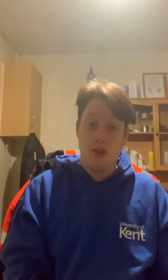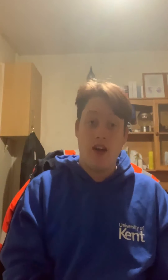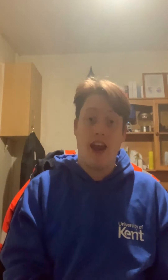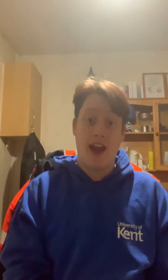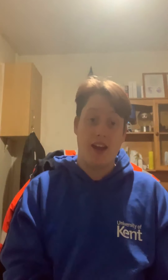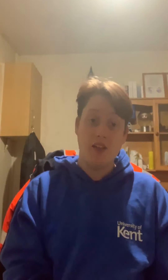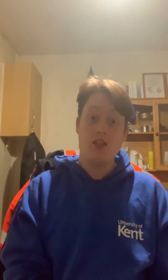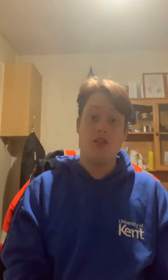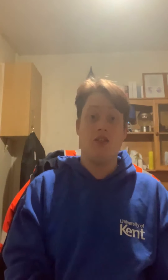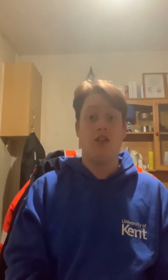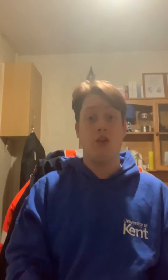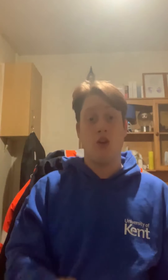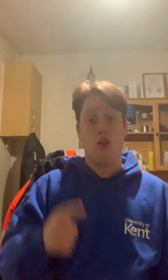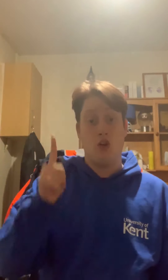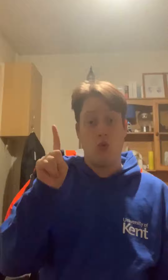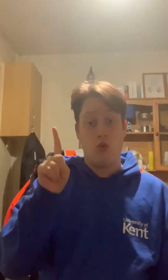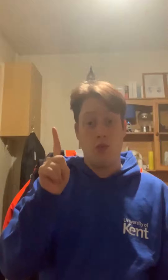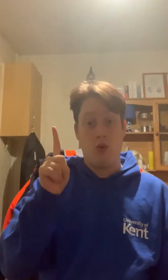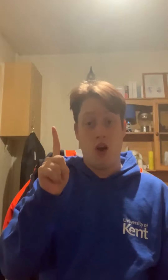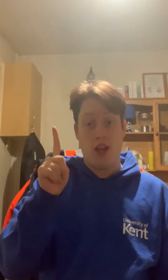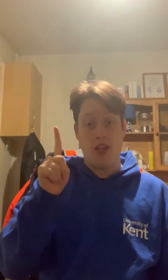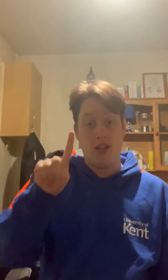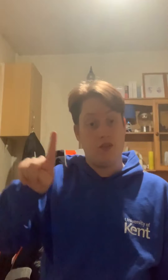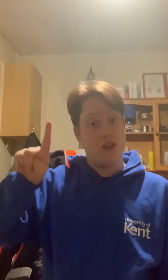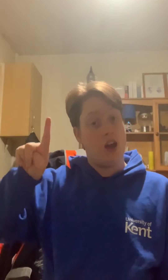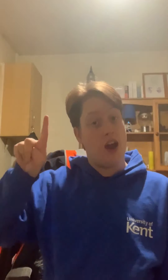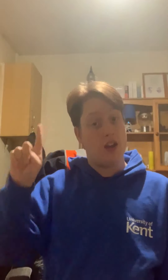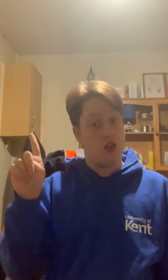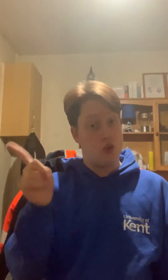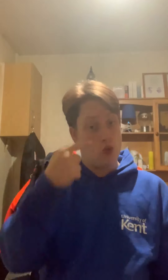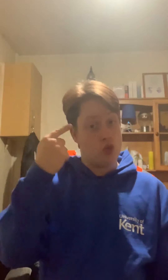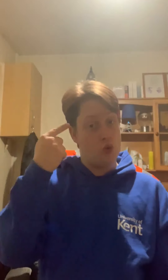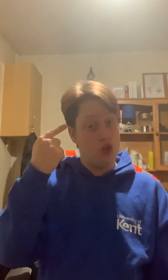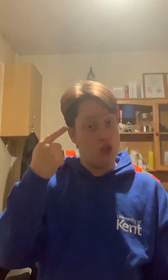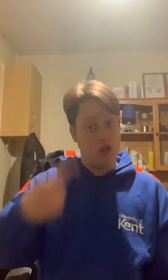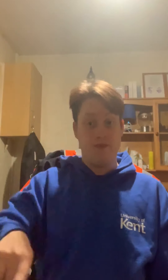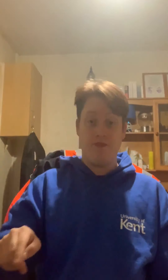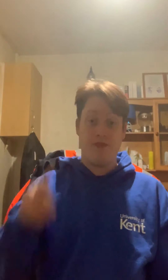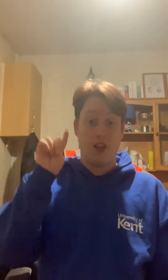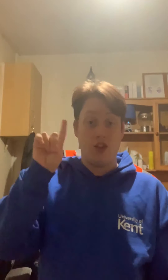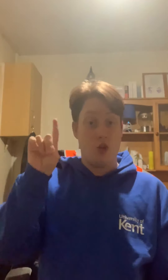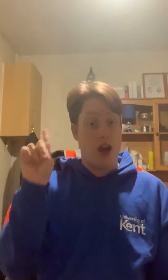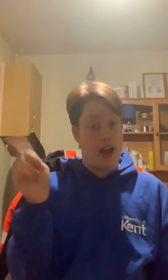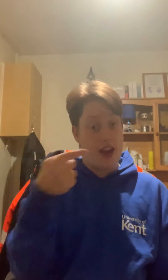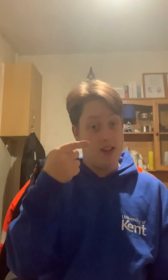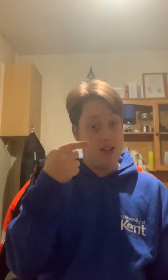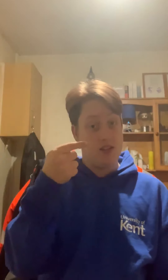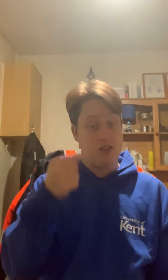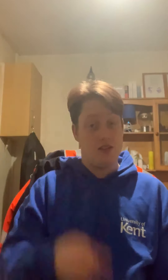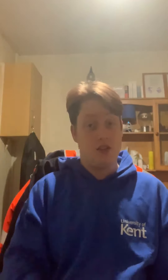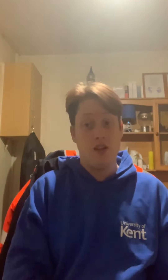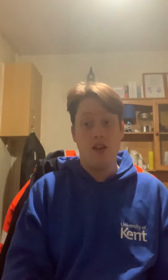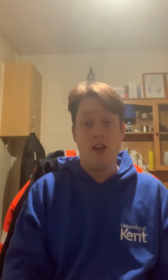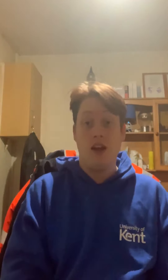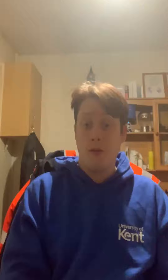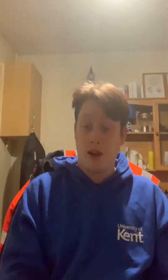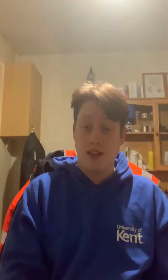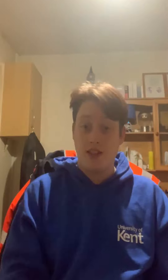sign and, we put our index finger and then do a swoosh. So and. Places